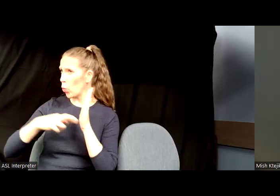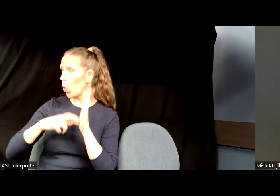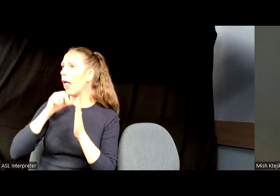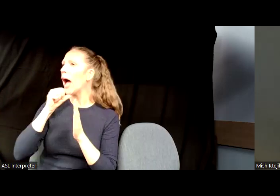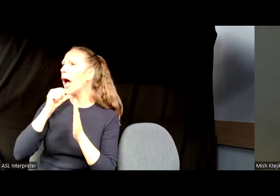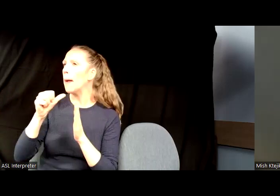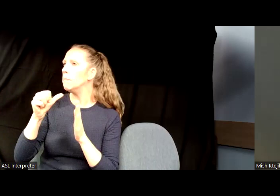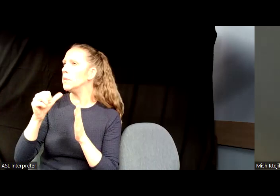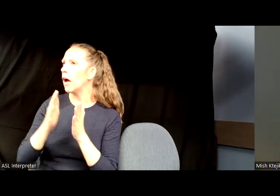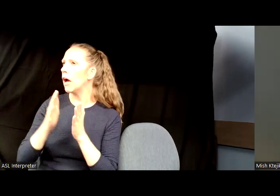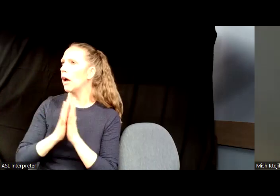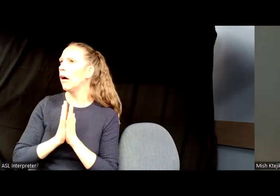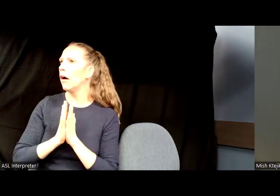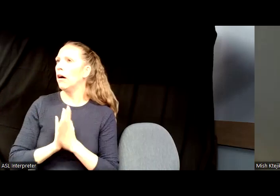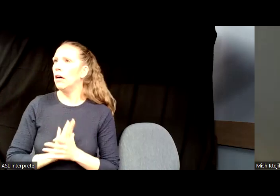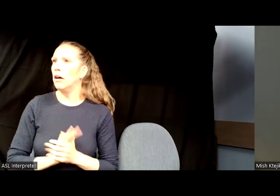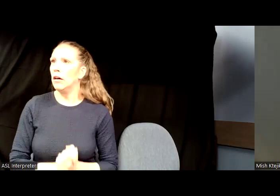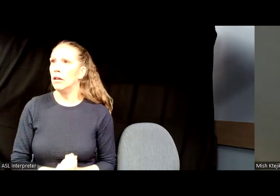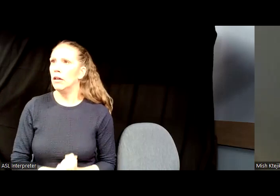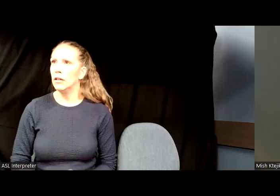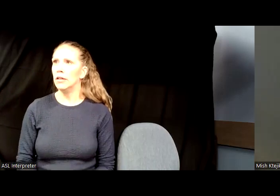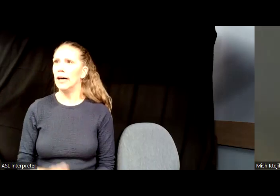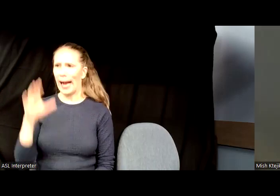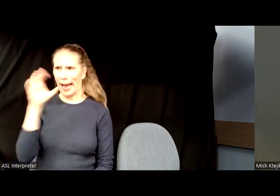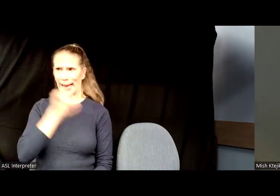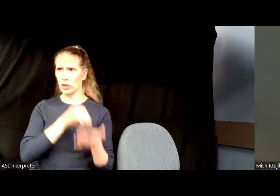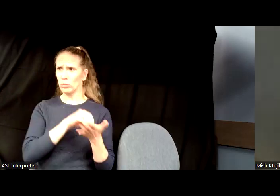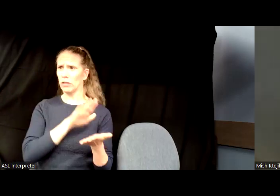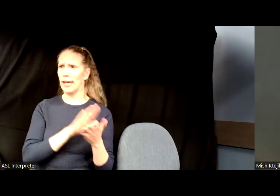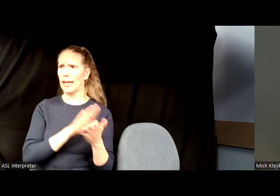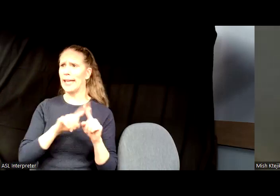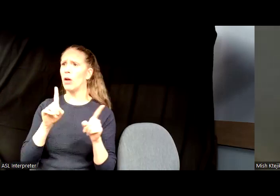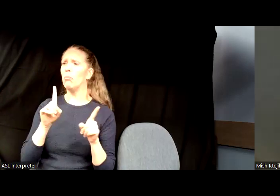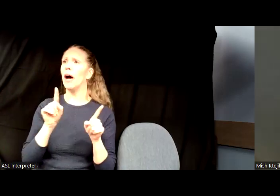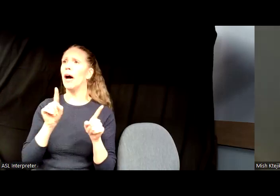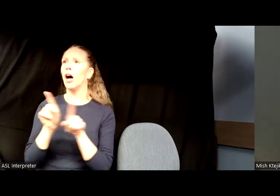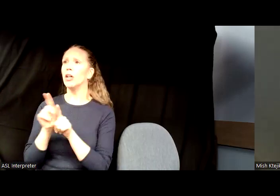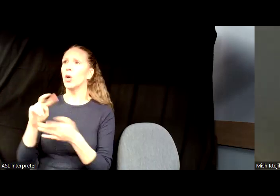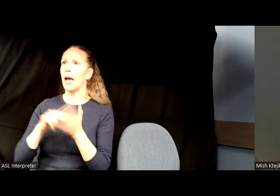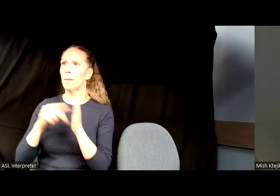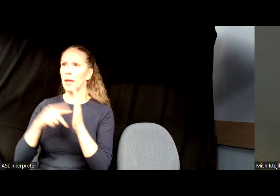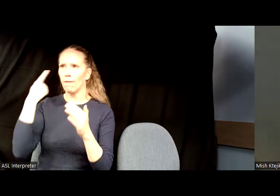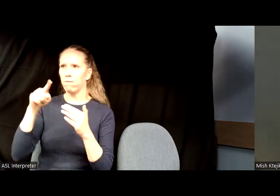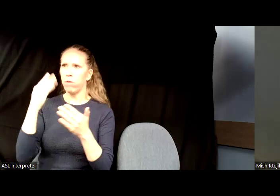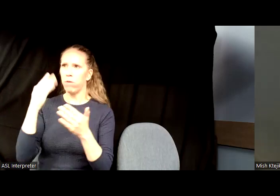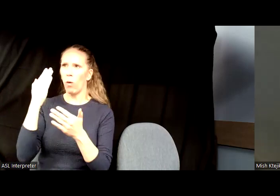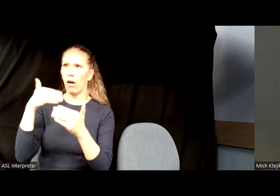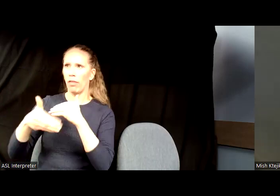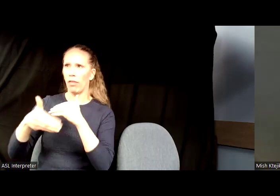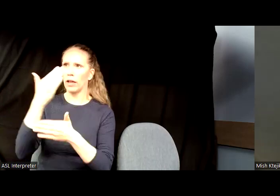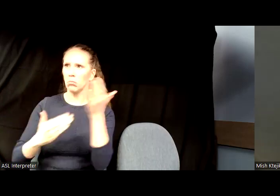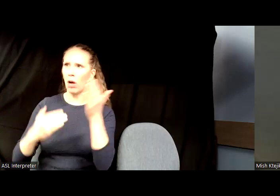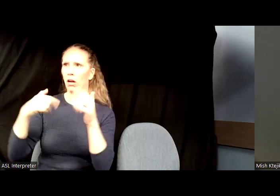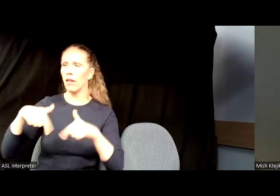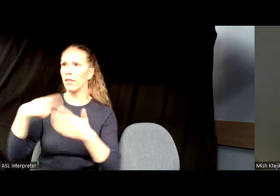Exactly. oh, no, Or, no. okay, I mean, I guess you could write it down, but also in terms of this discussion,